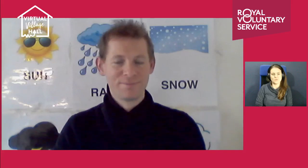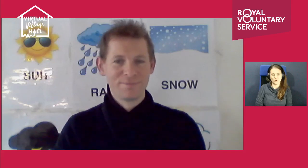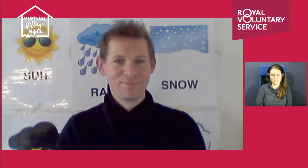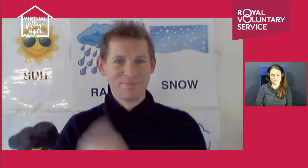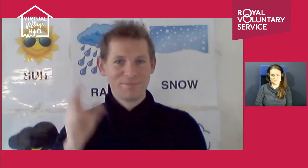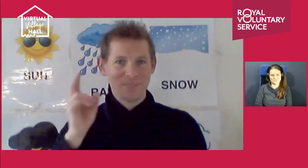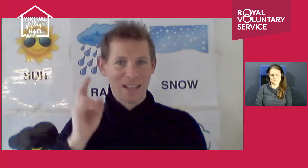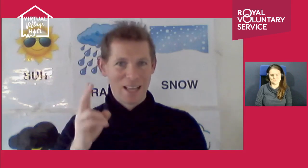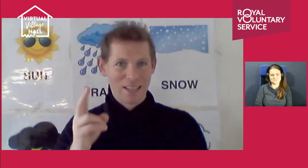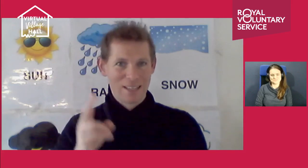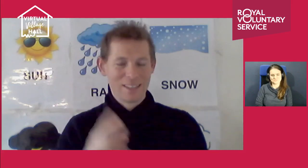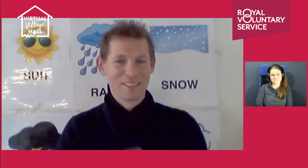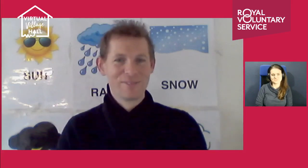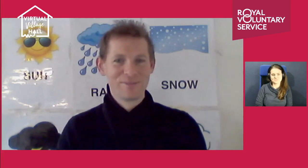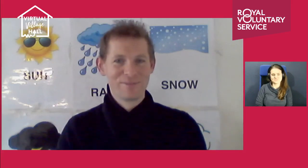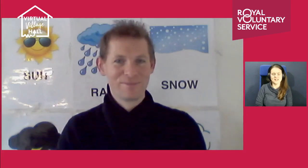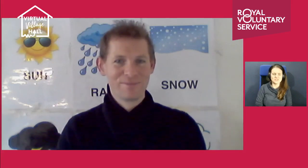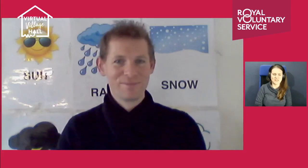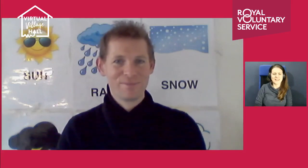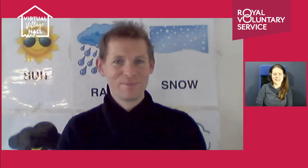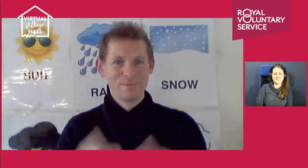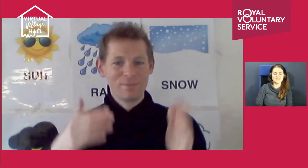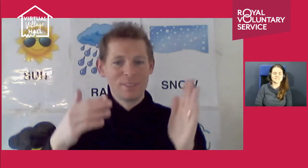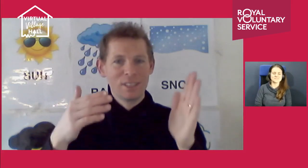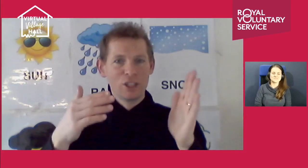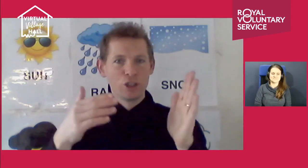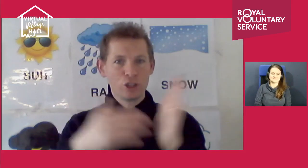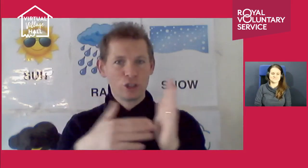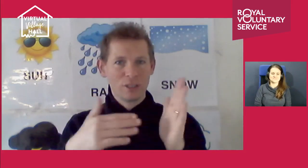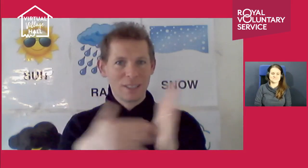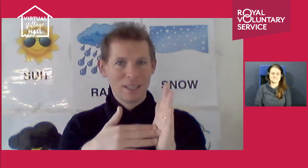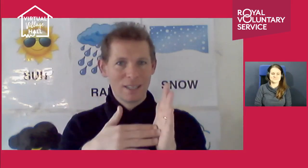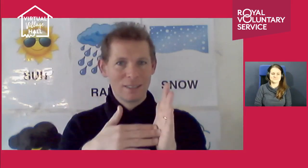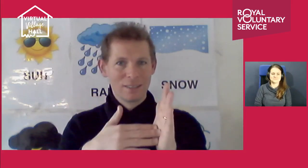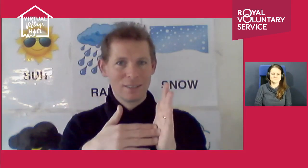weather, what? I'll do that again.